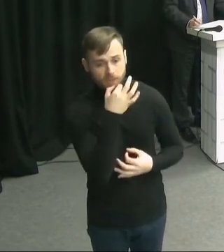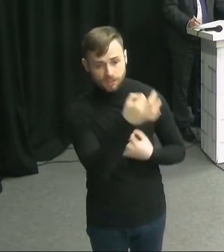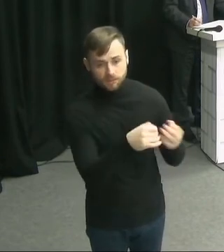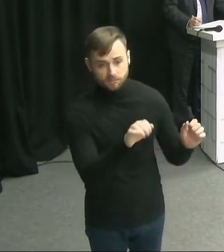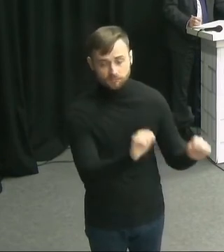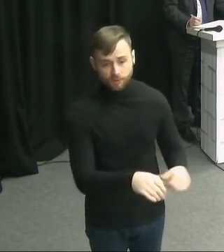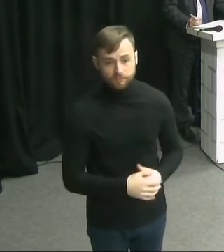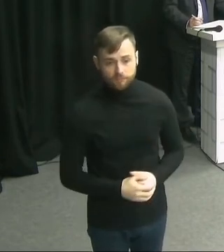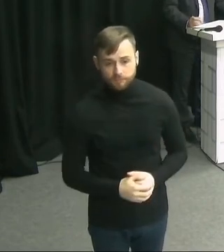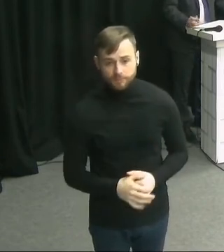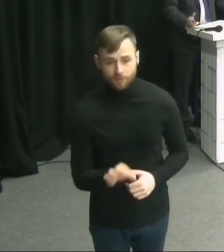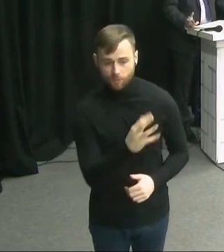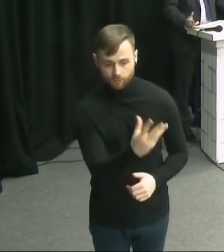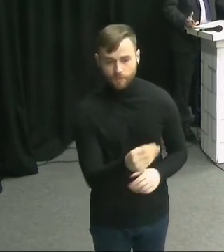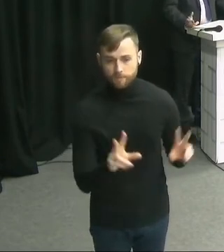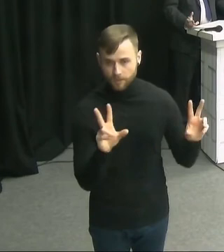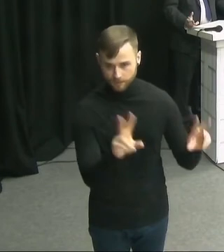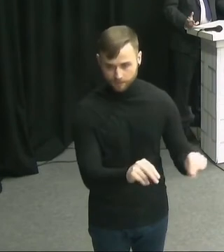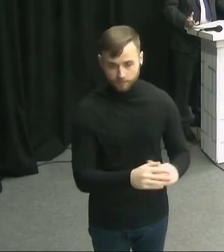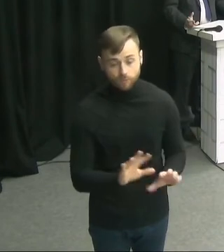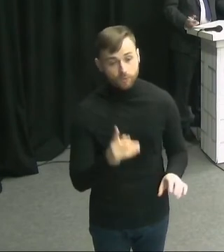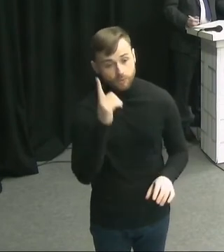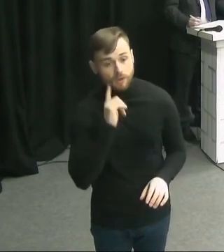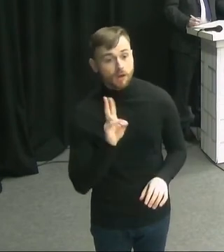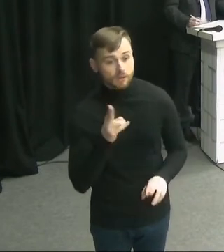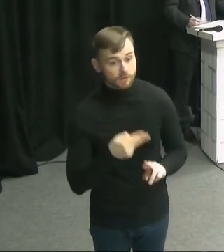react, do some additional comments if you wish.